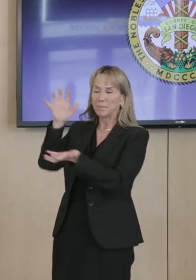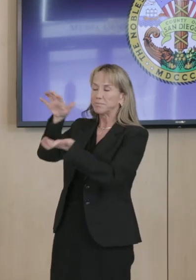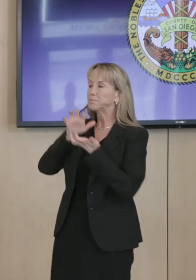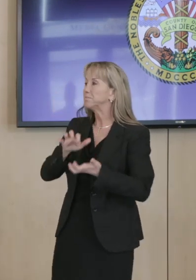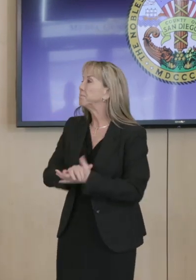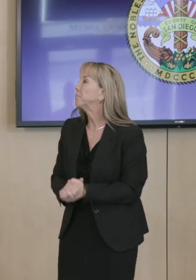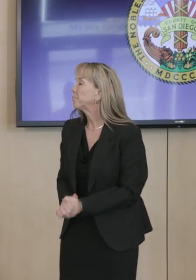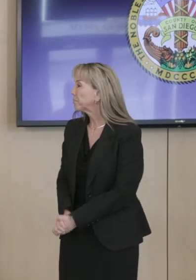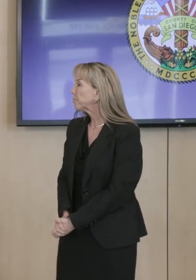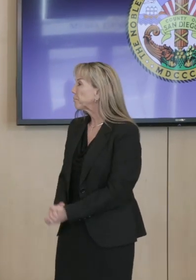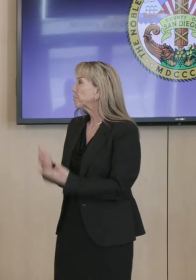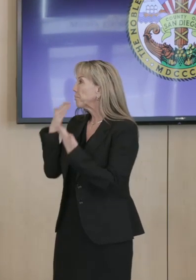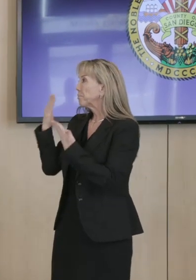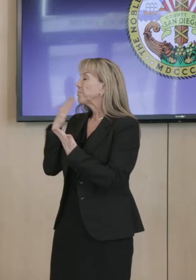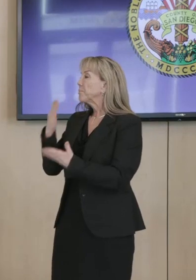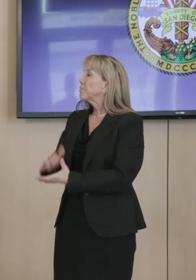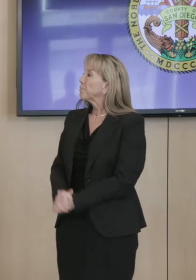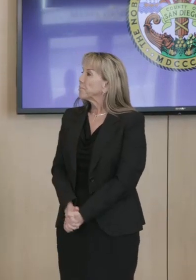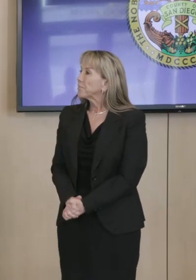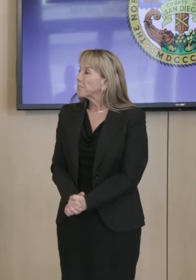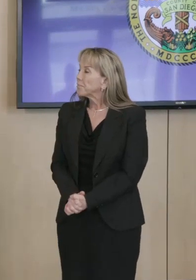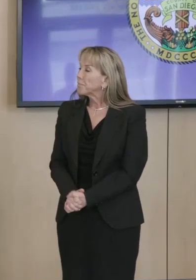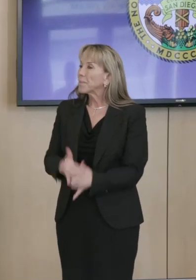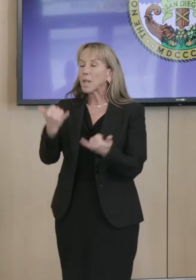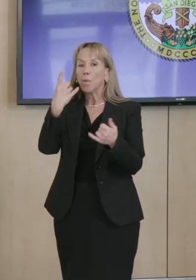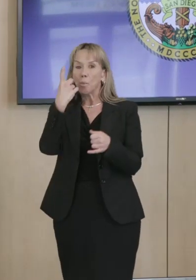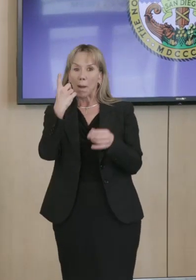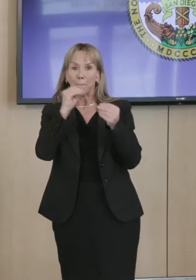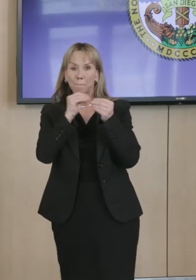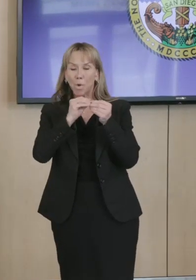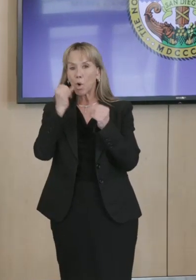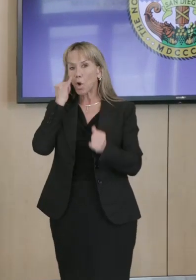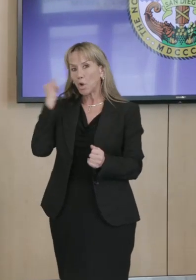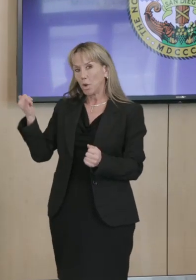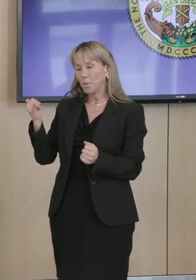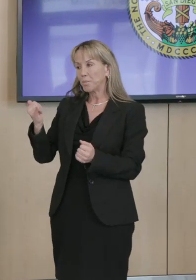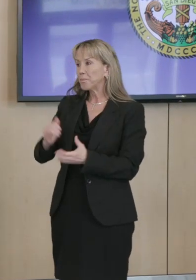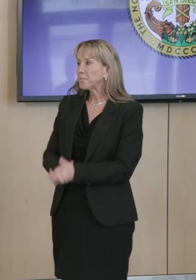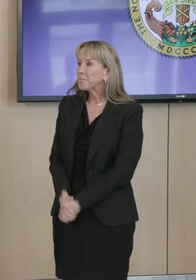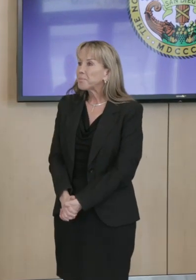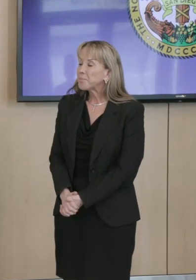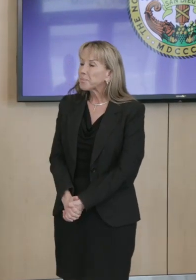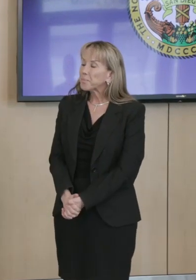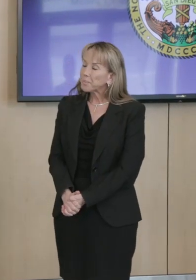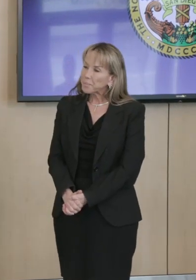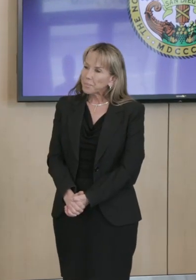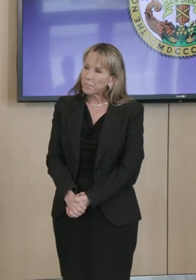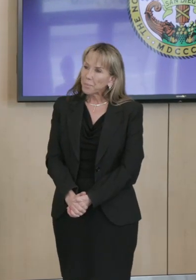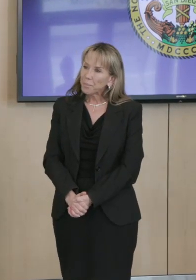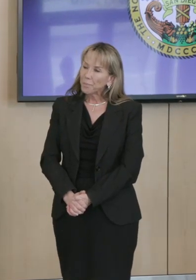Thank you, sir. Okay, we have one more call in right now. Go ahead and ask that question.